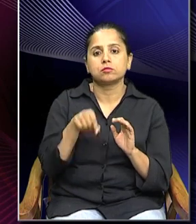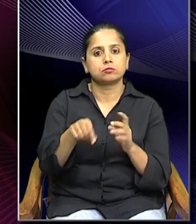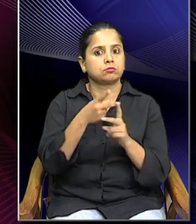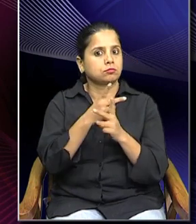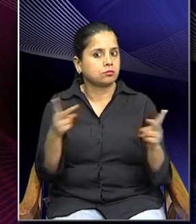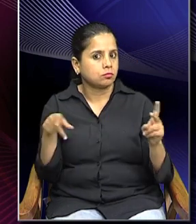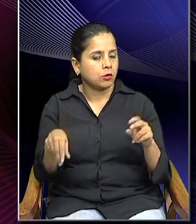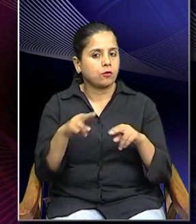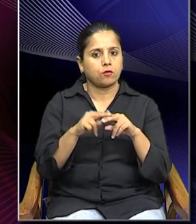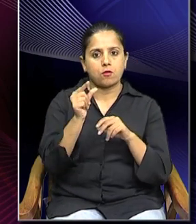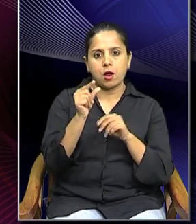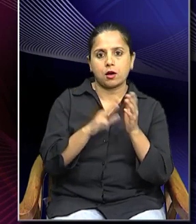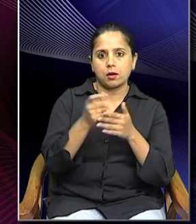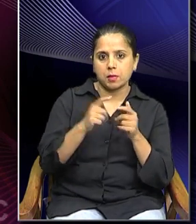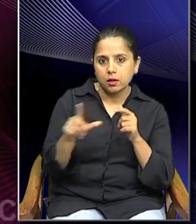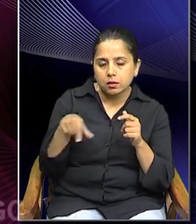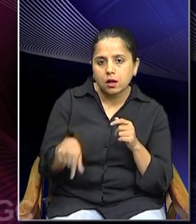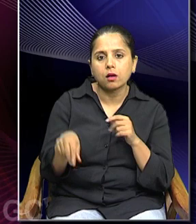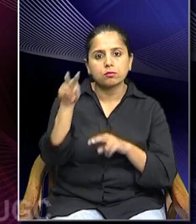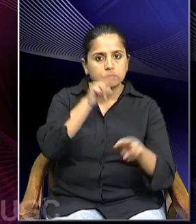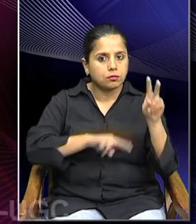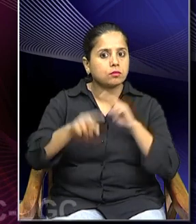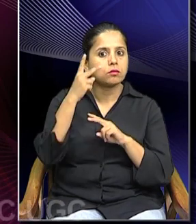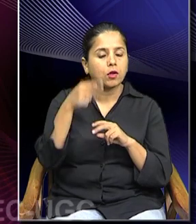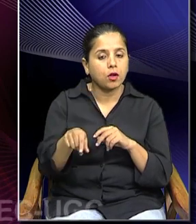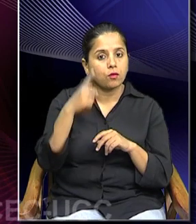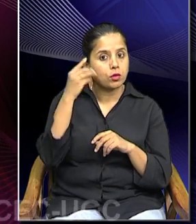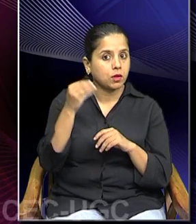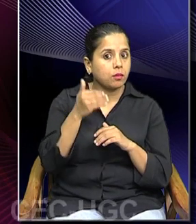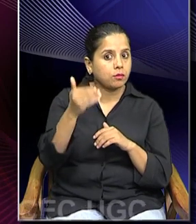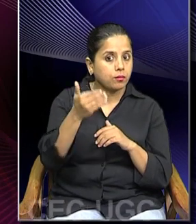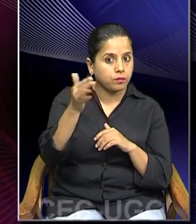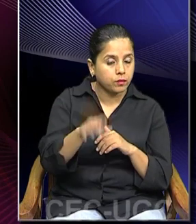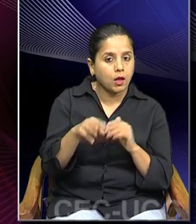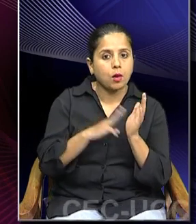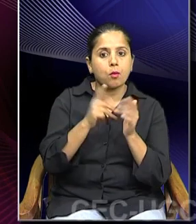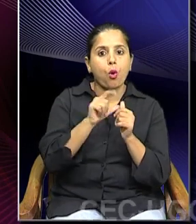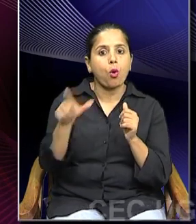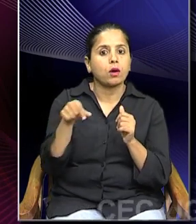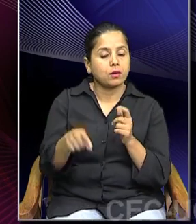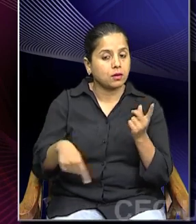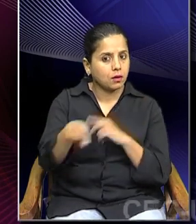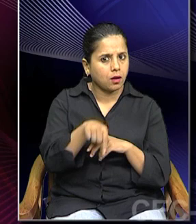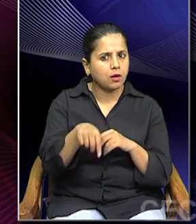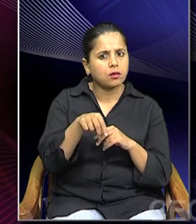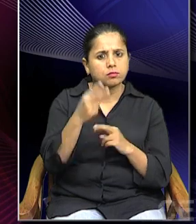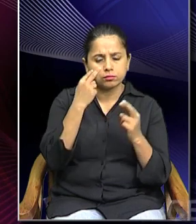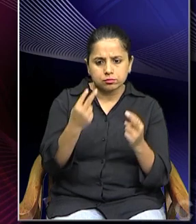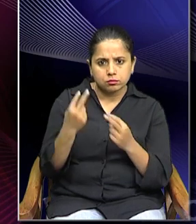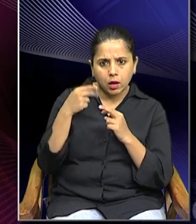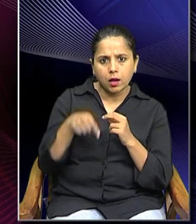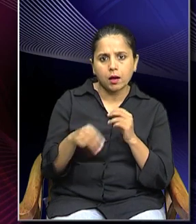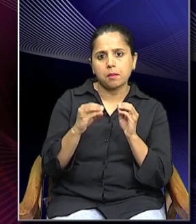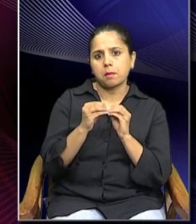distinctive fundamental assumptions. For instance, the moral revisionism of the boundless